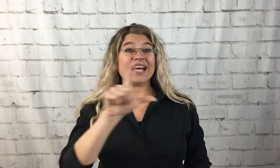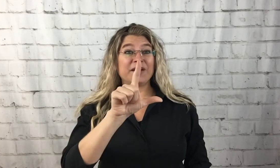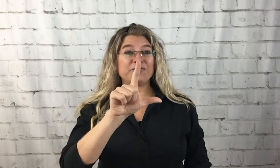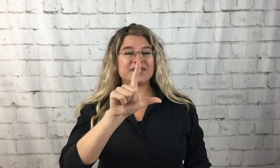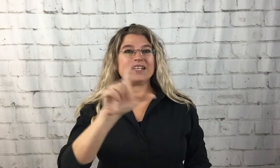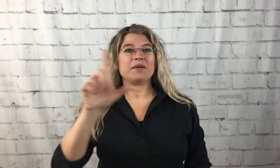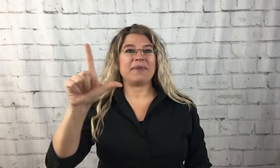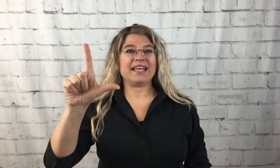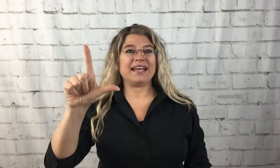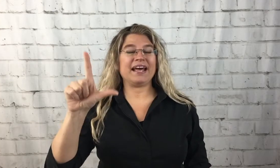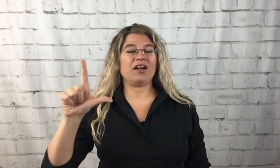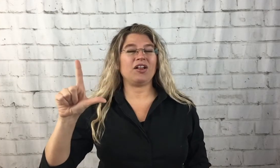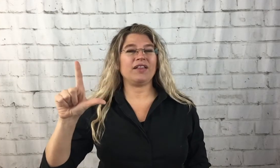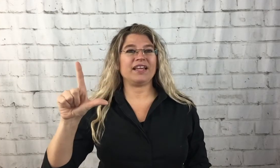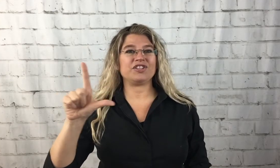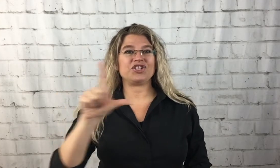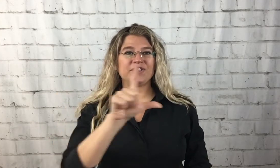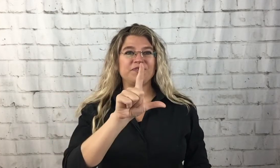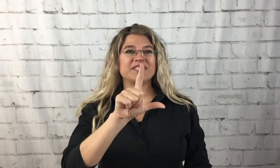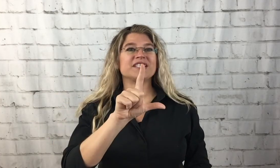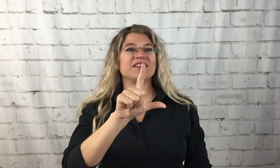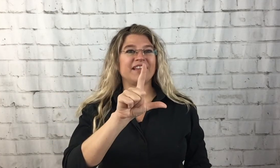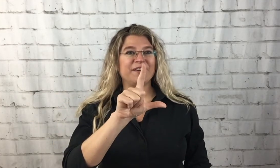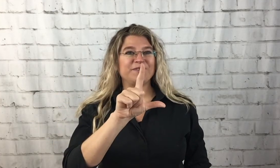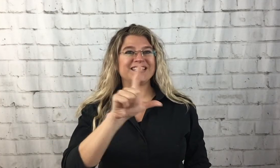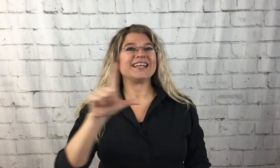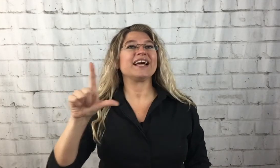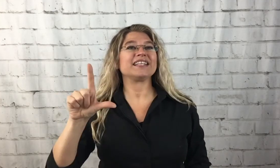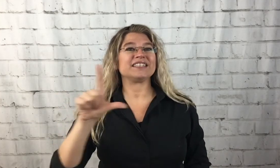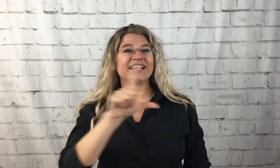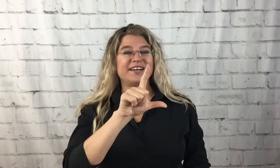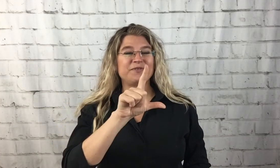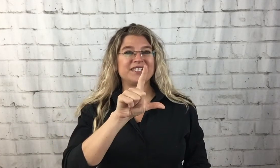Left. Make an L and shift to the left. Left.